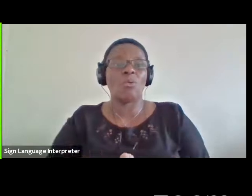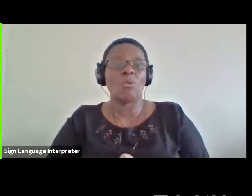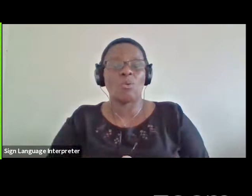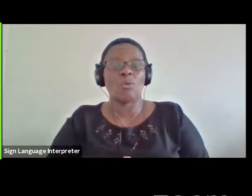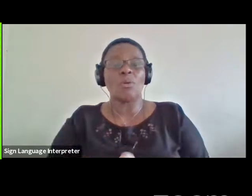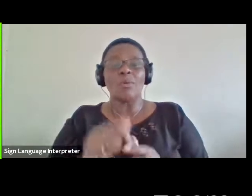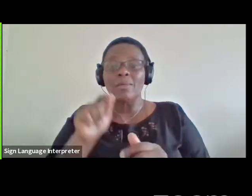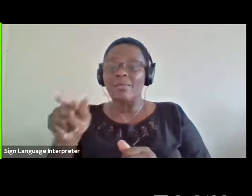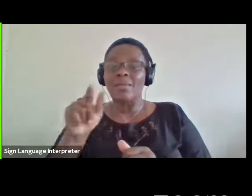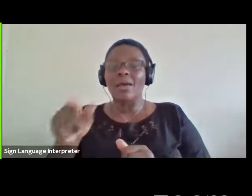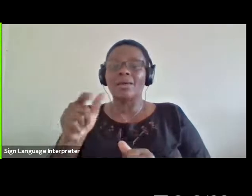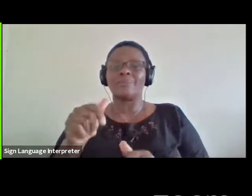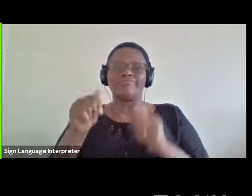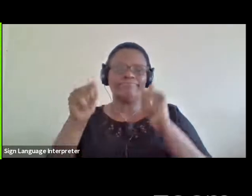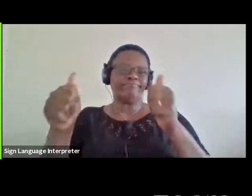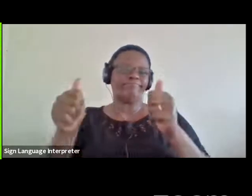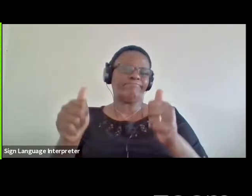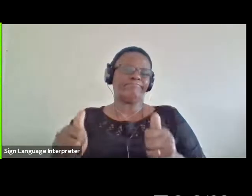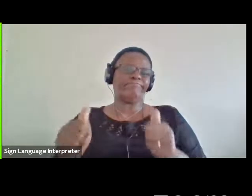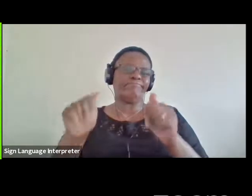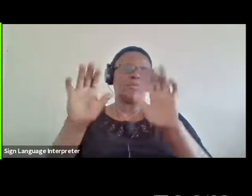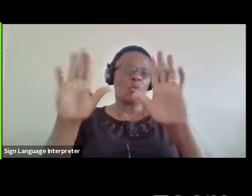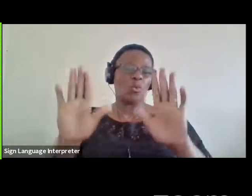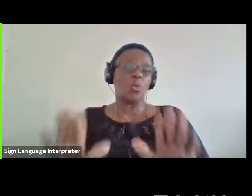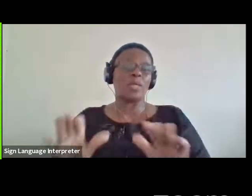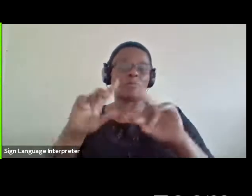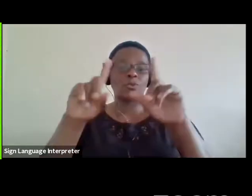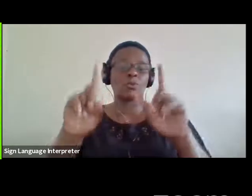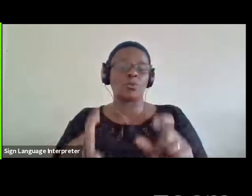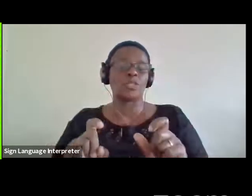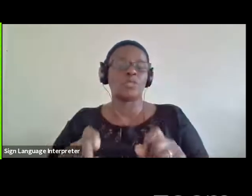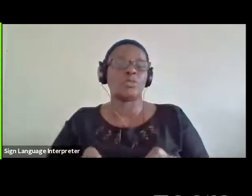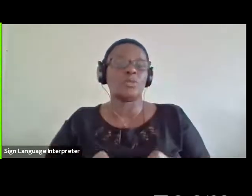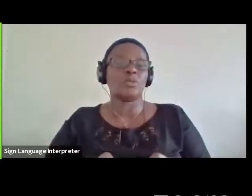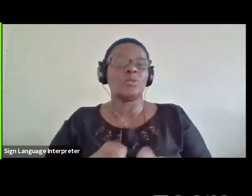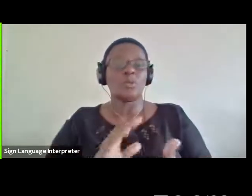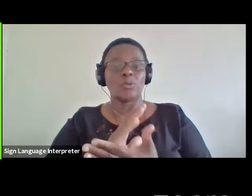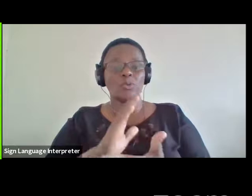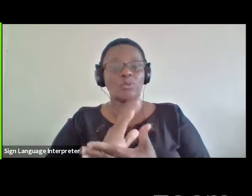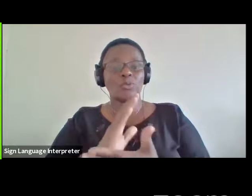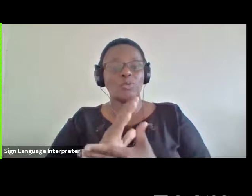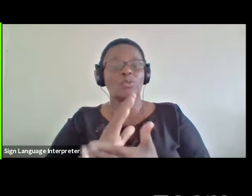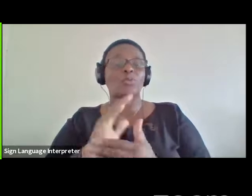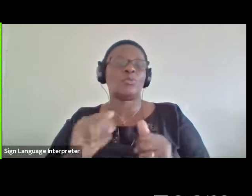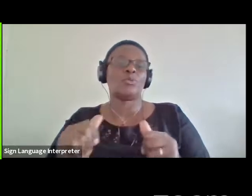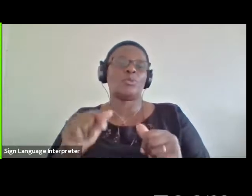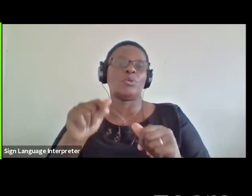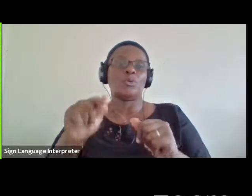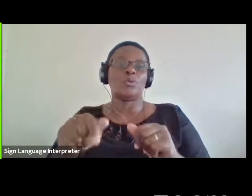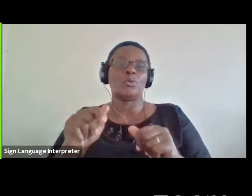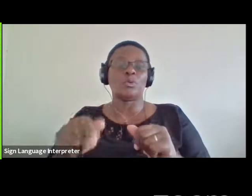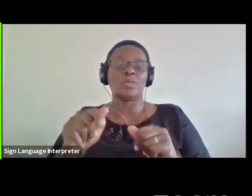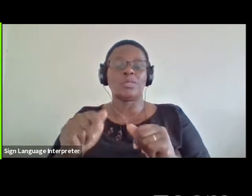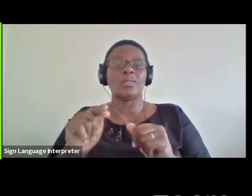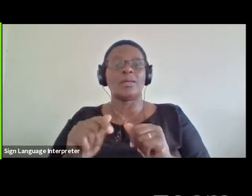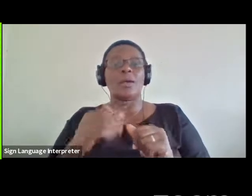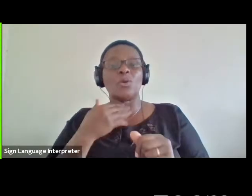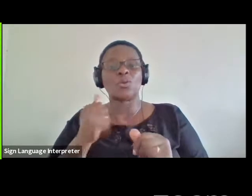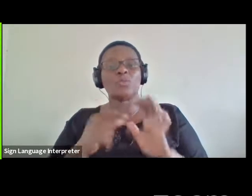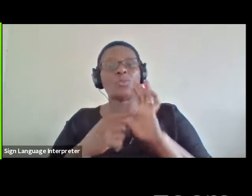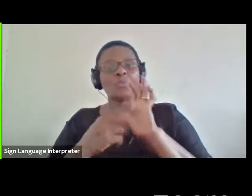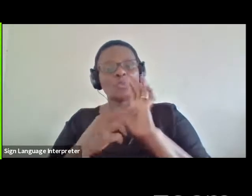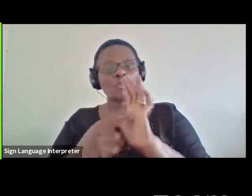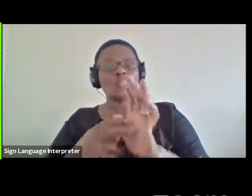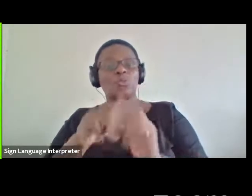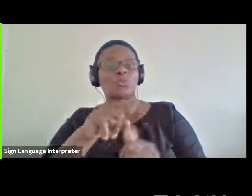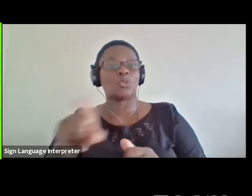question. Obviously, a part of this session was not only to give you and introduce you to